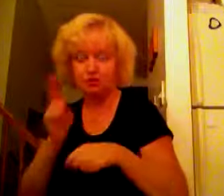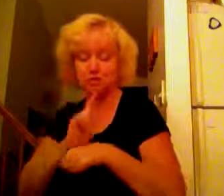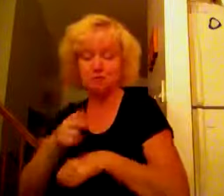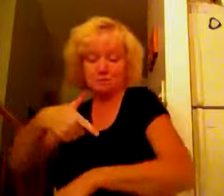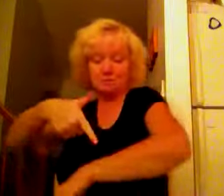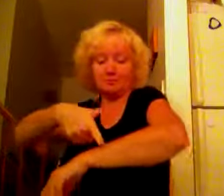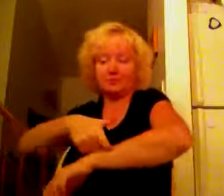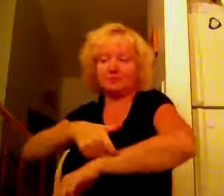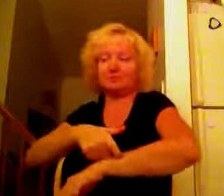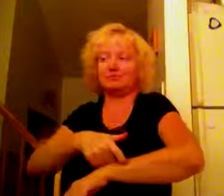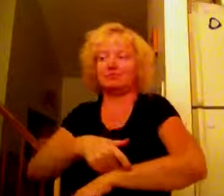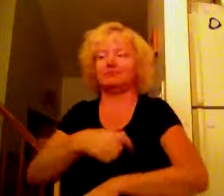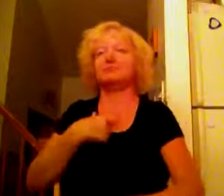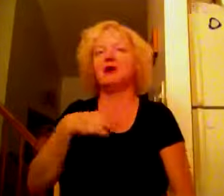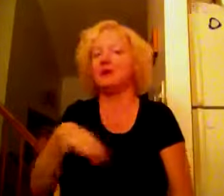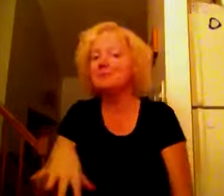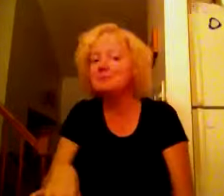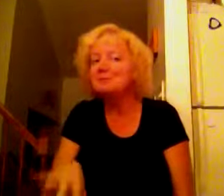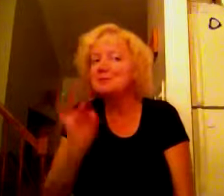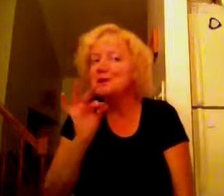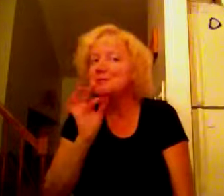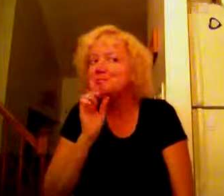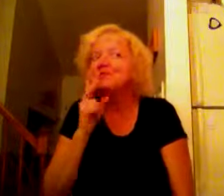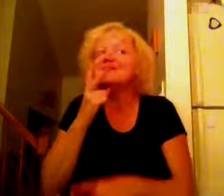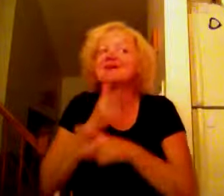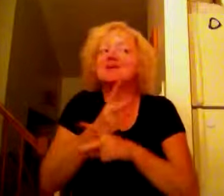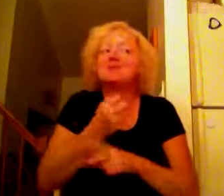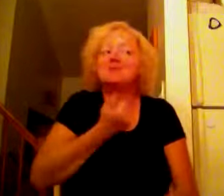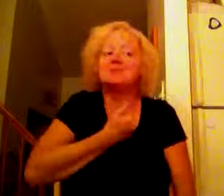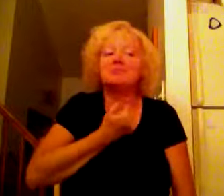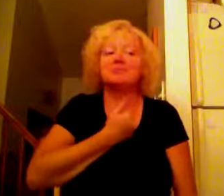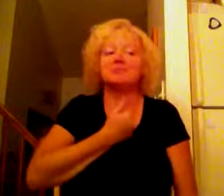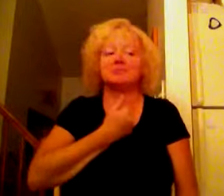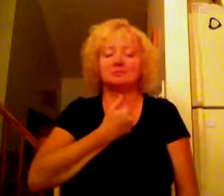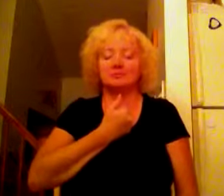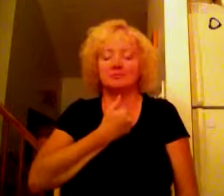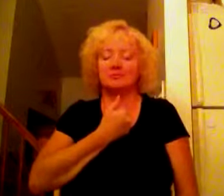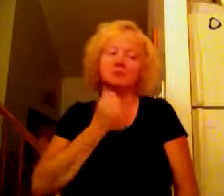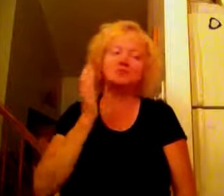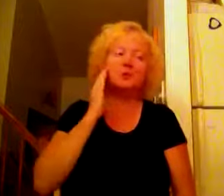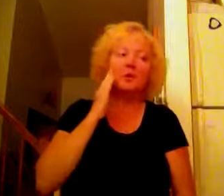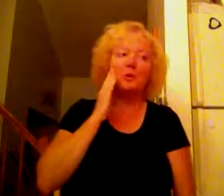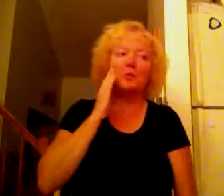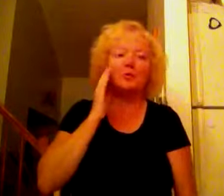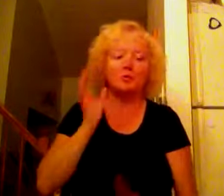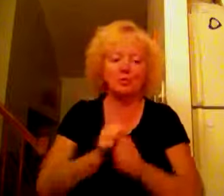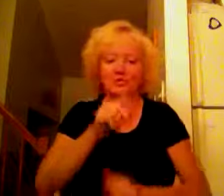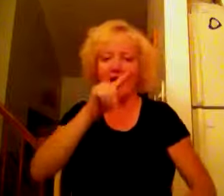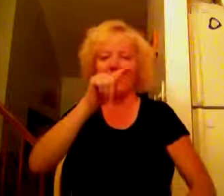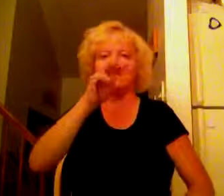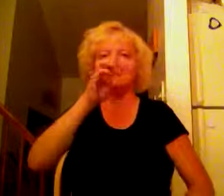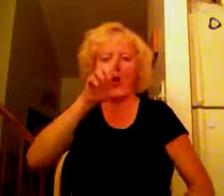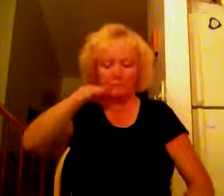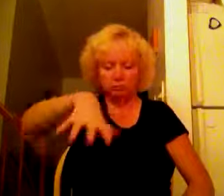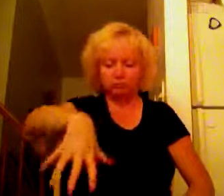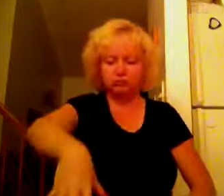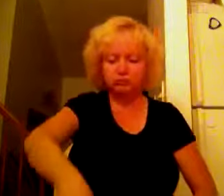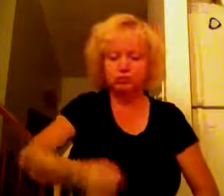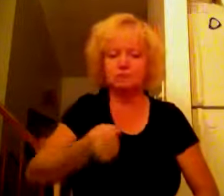it. I'd first of all pick it up very carefully, perhaps with a towel of some sort. I used to manage apartments. Every now and then I would